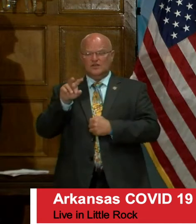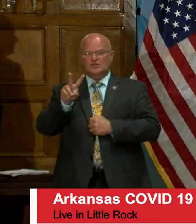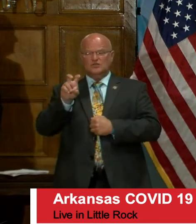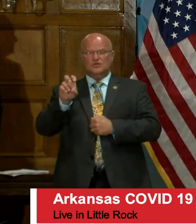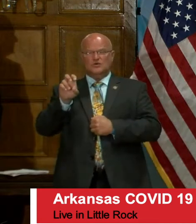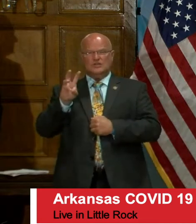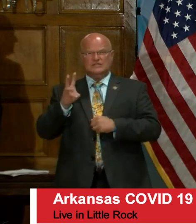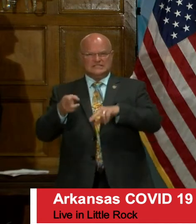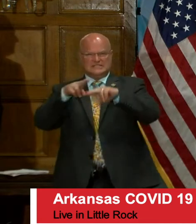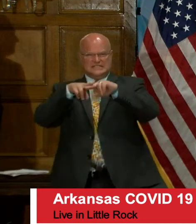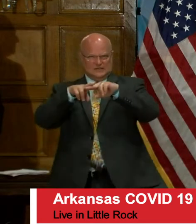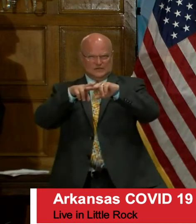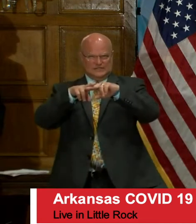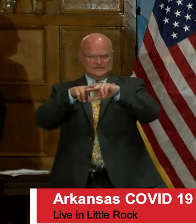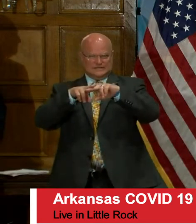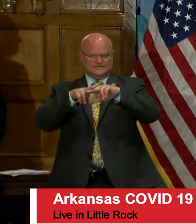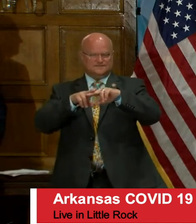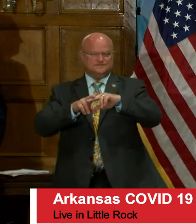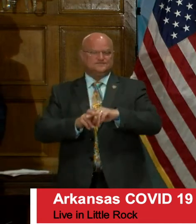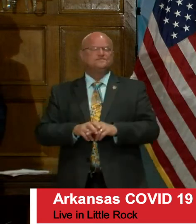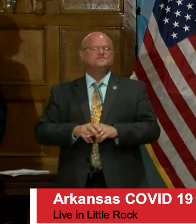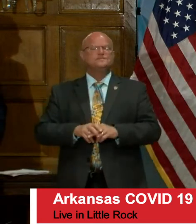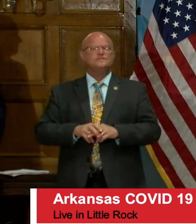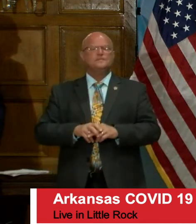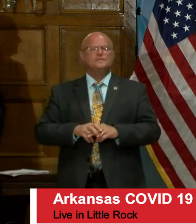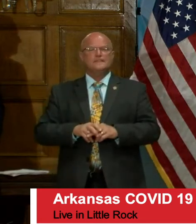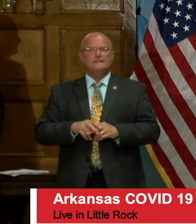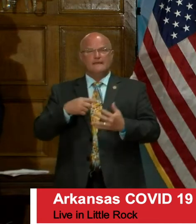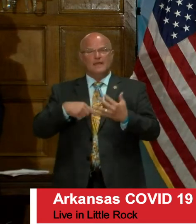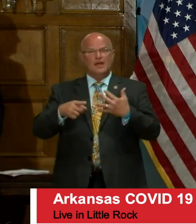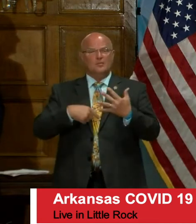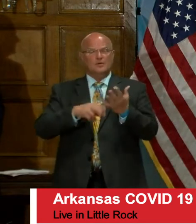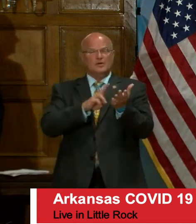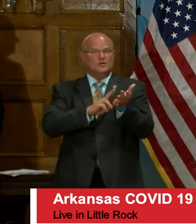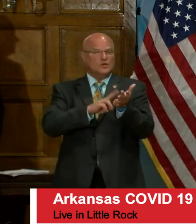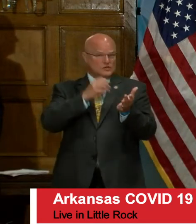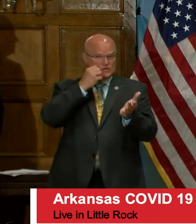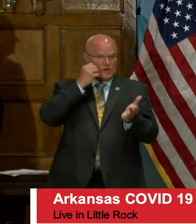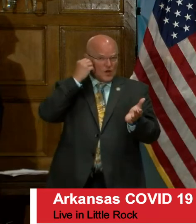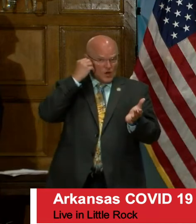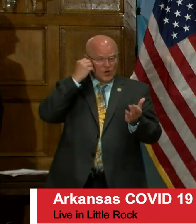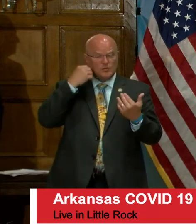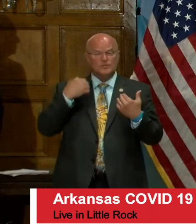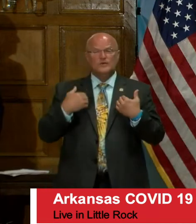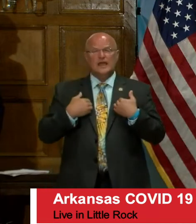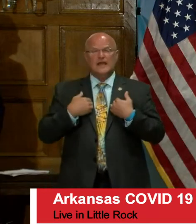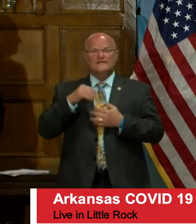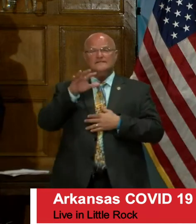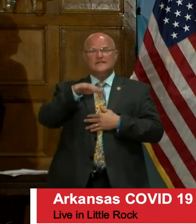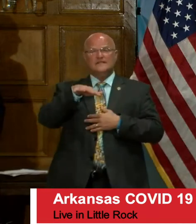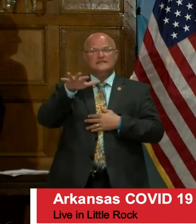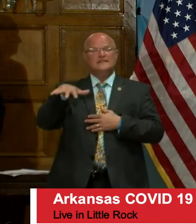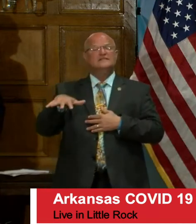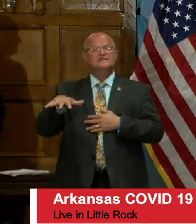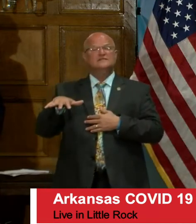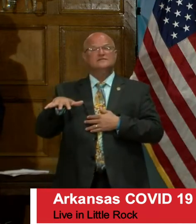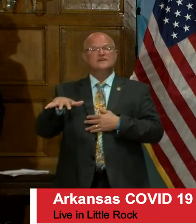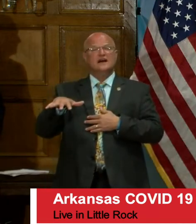206 increase from yesterday. Among nursing home residents, we have 55